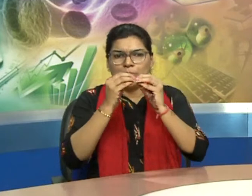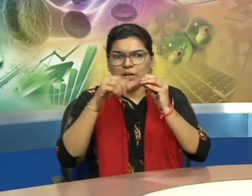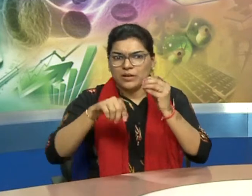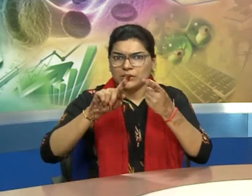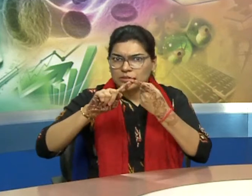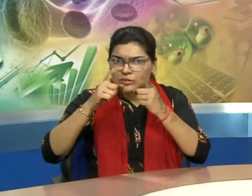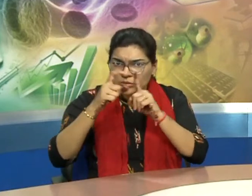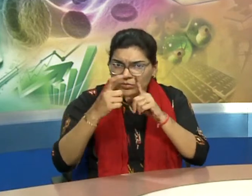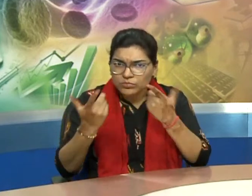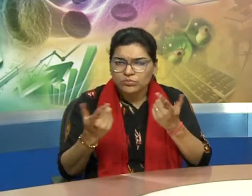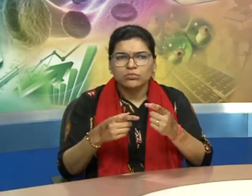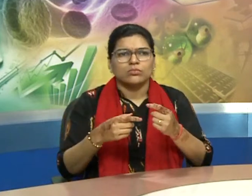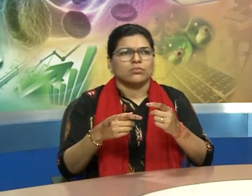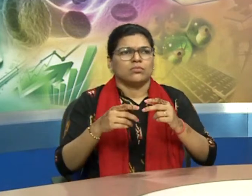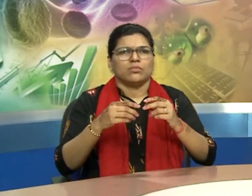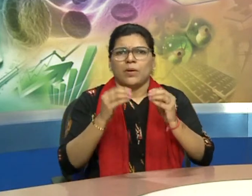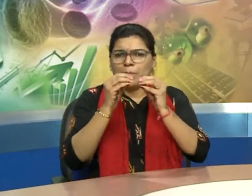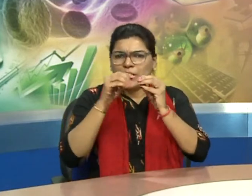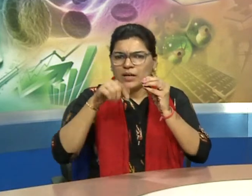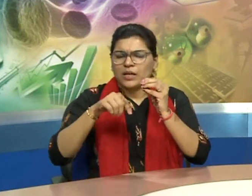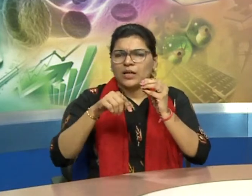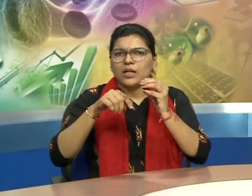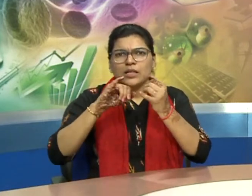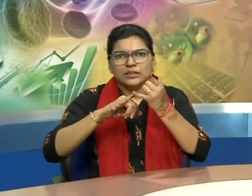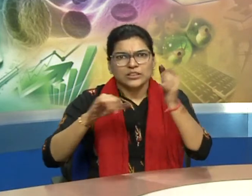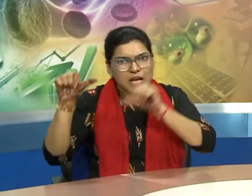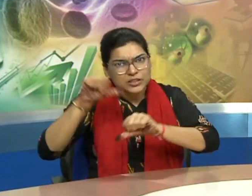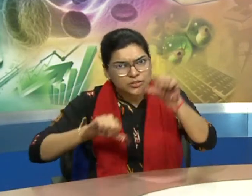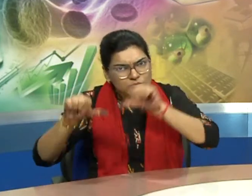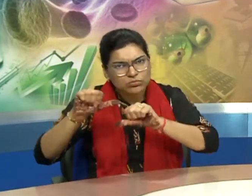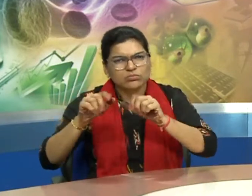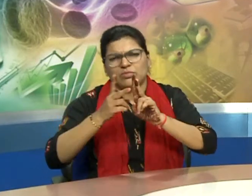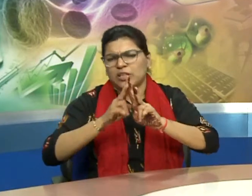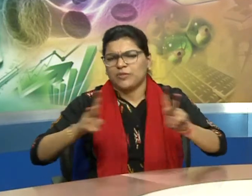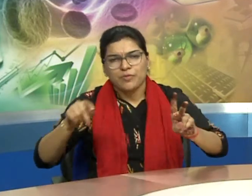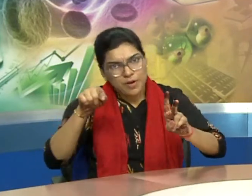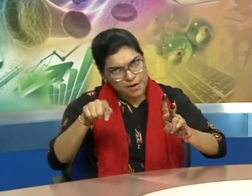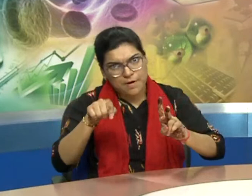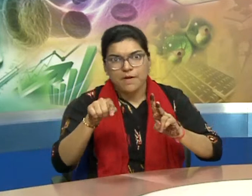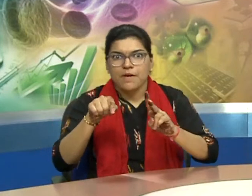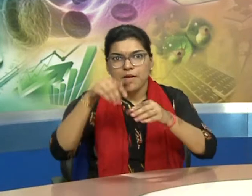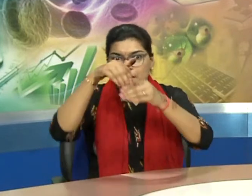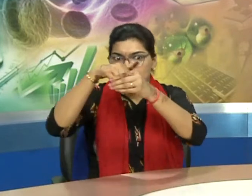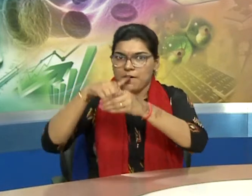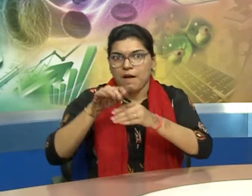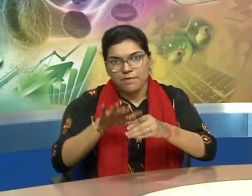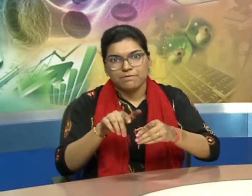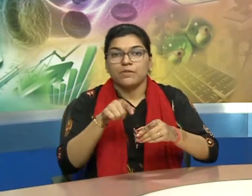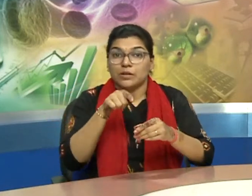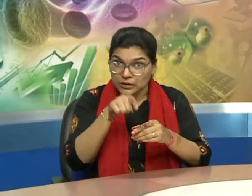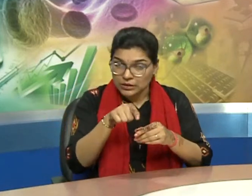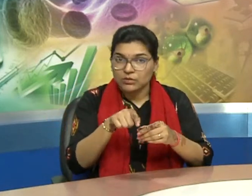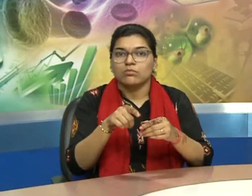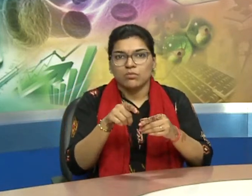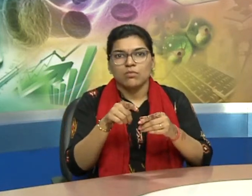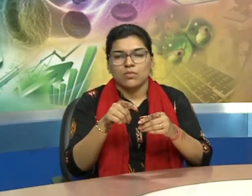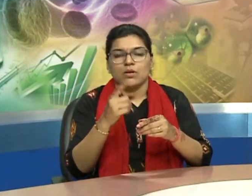is another college library type. In this, we know that graduation courses, just like